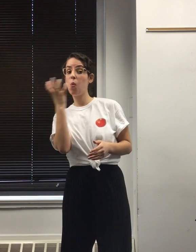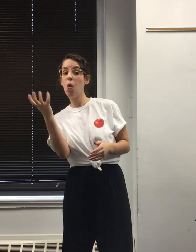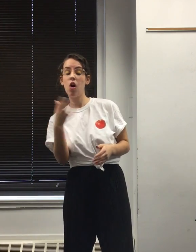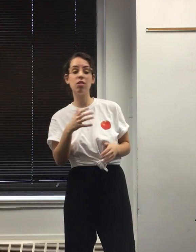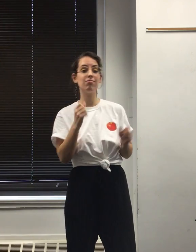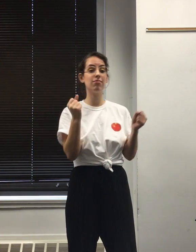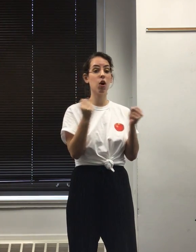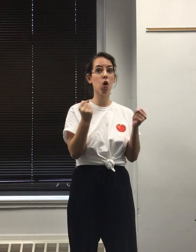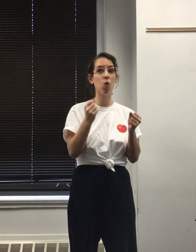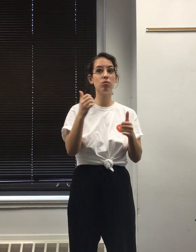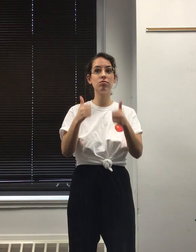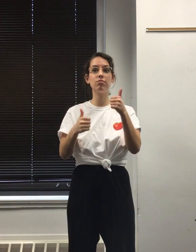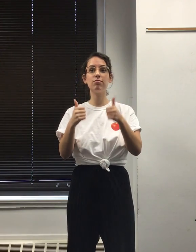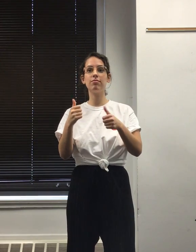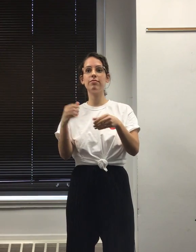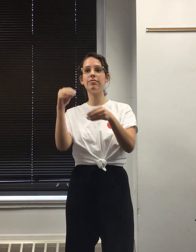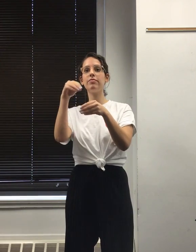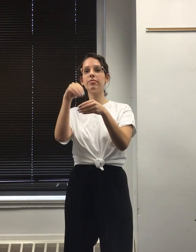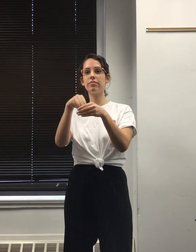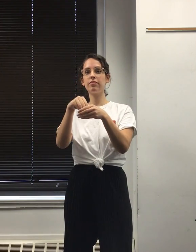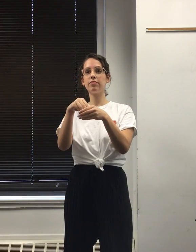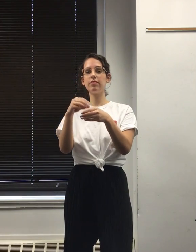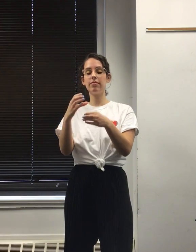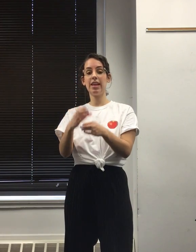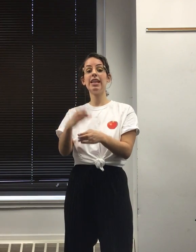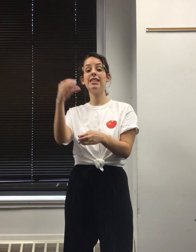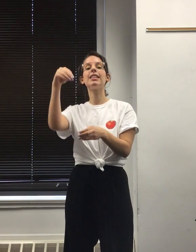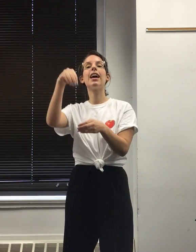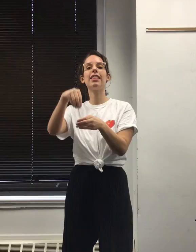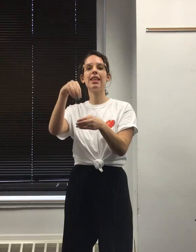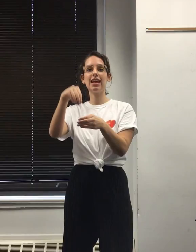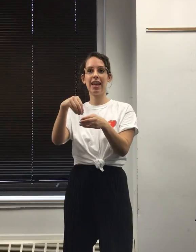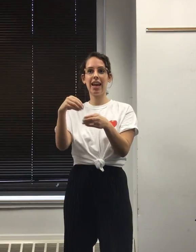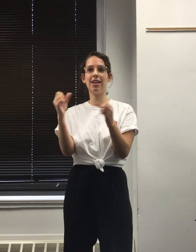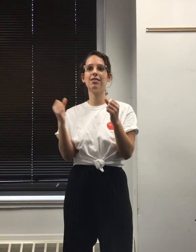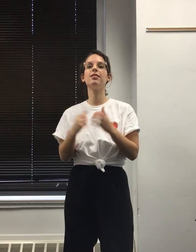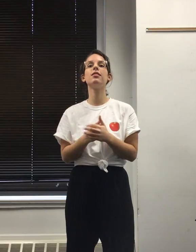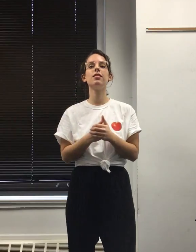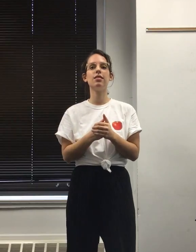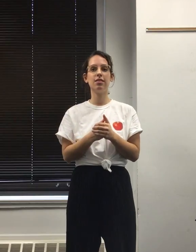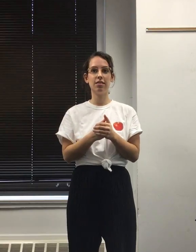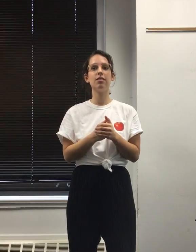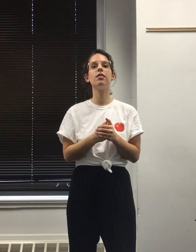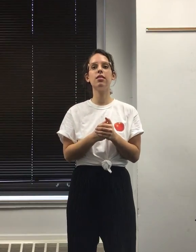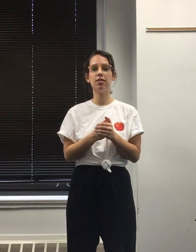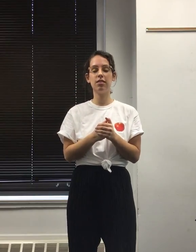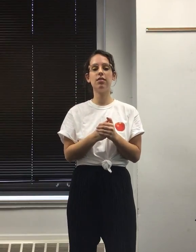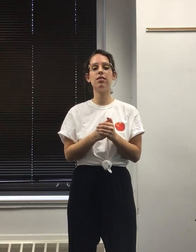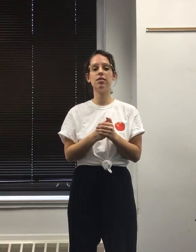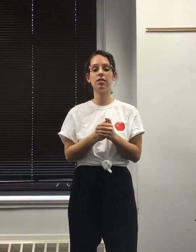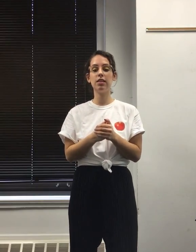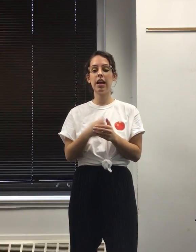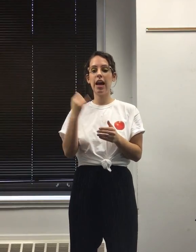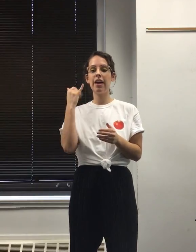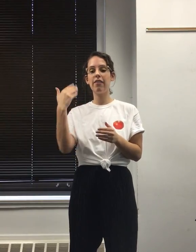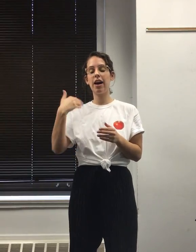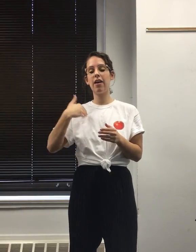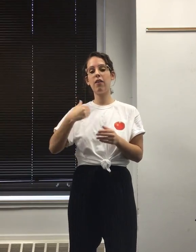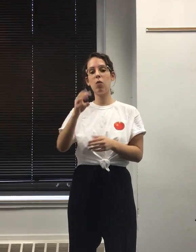When you take, example, condensation, and you take water from a gas form, or